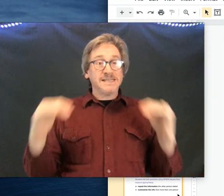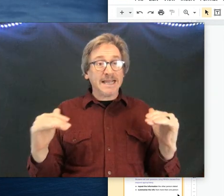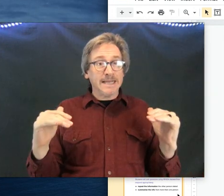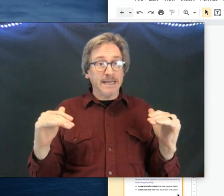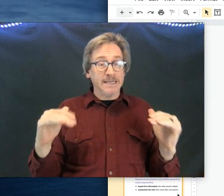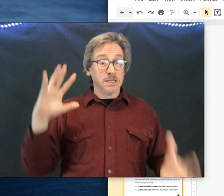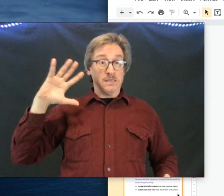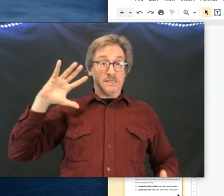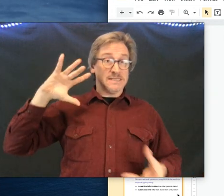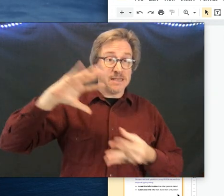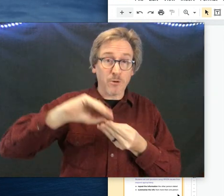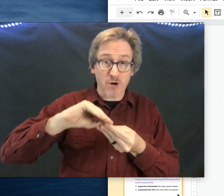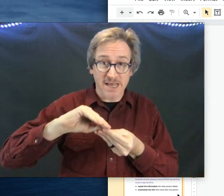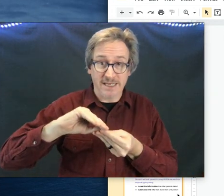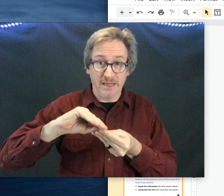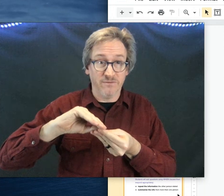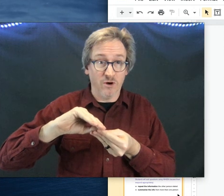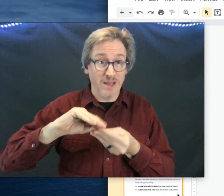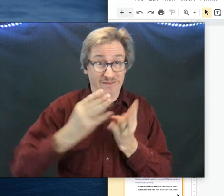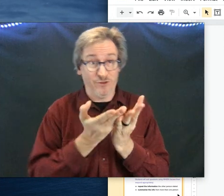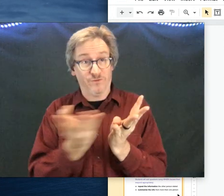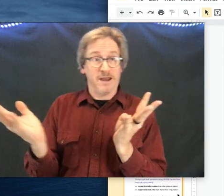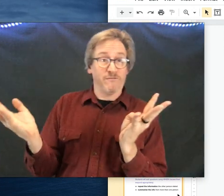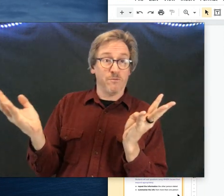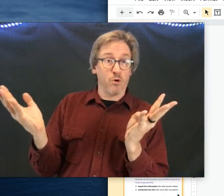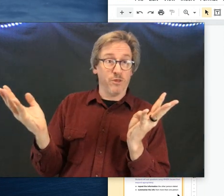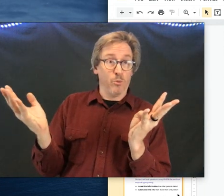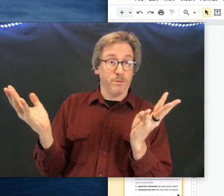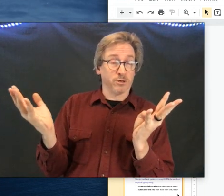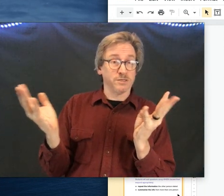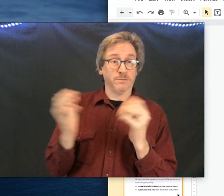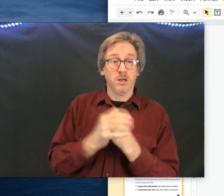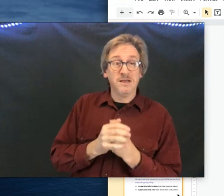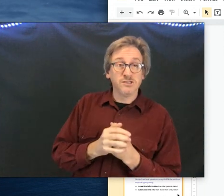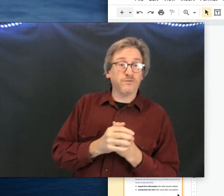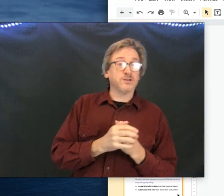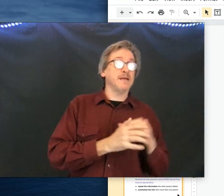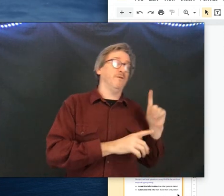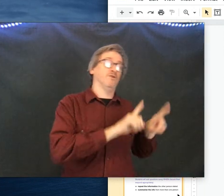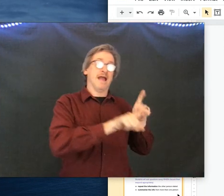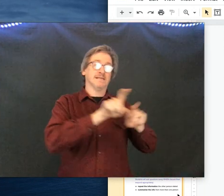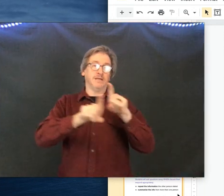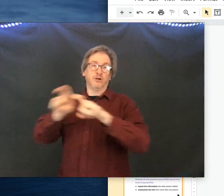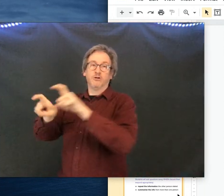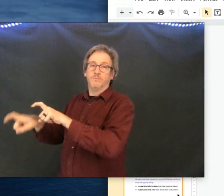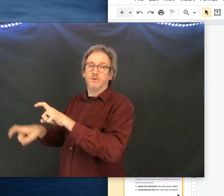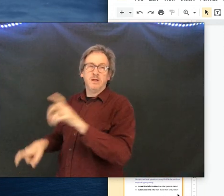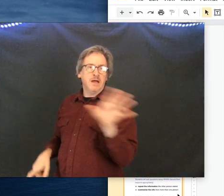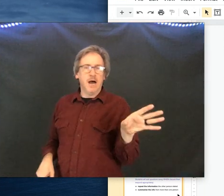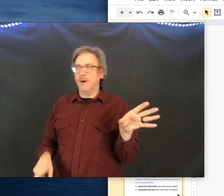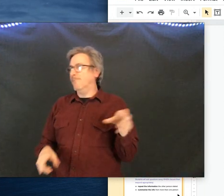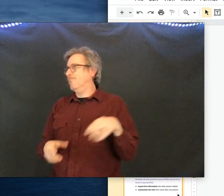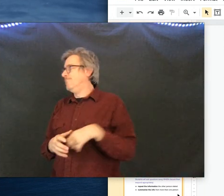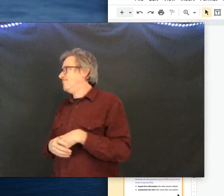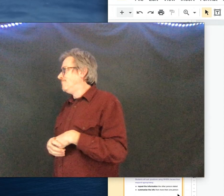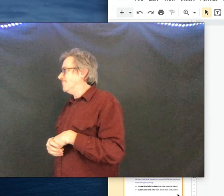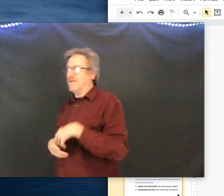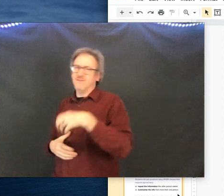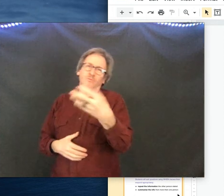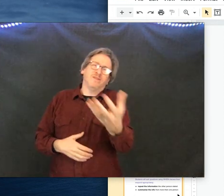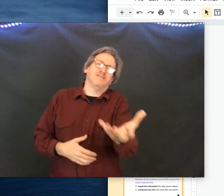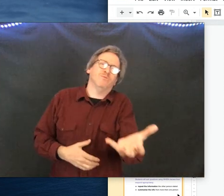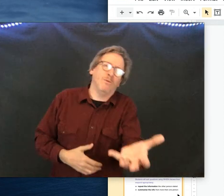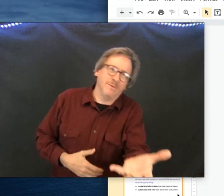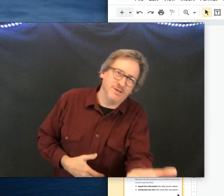So the second is summarizing info if you've gotten it from more than one person. So for example, if you're asking a group,